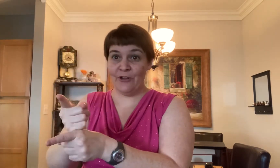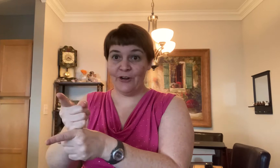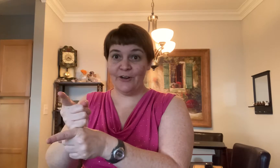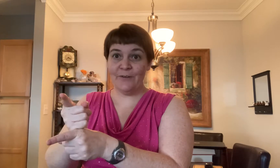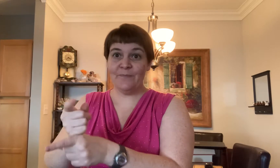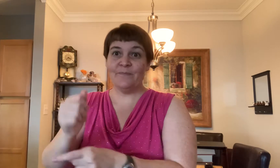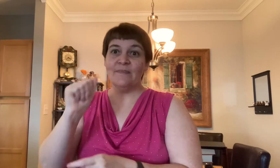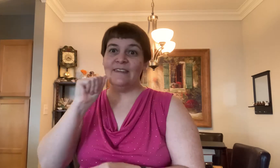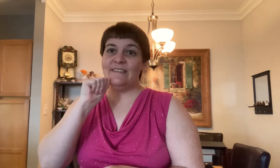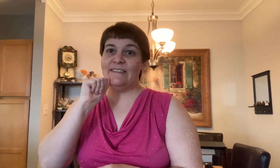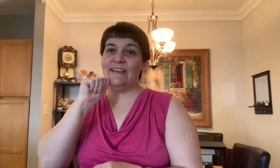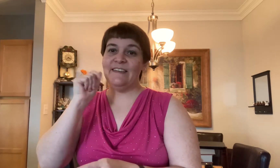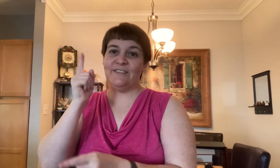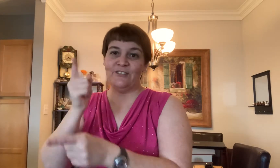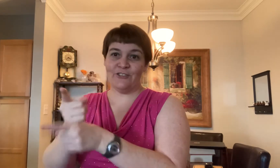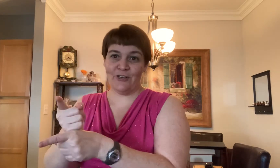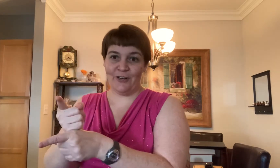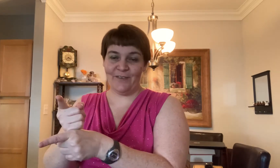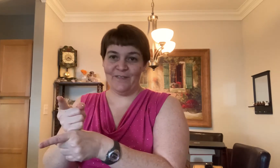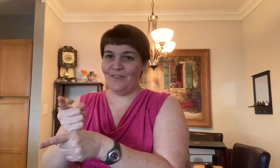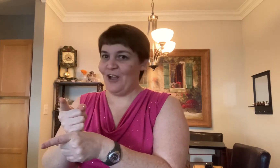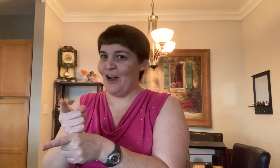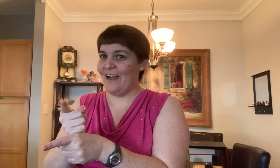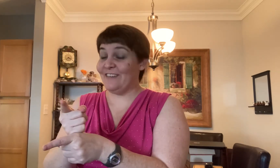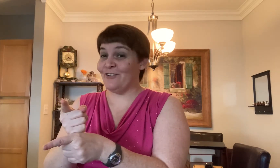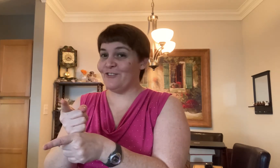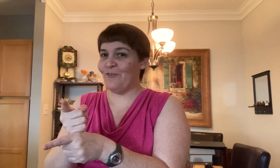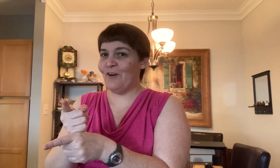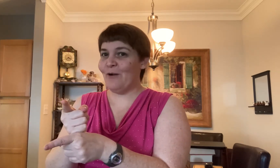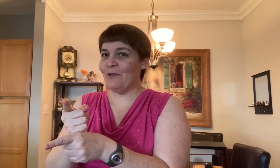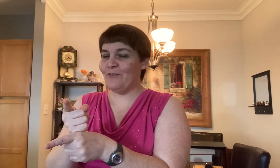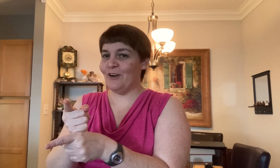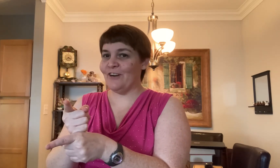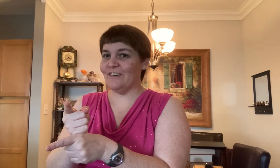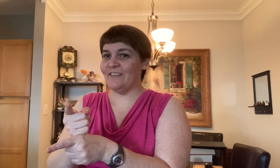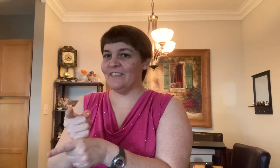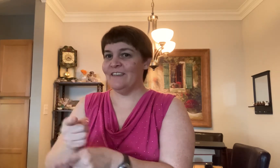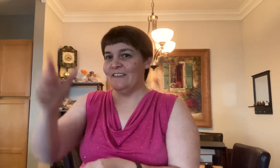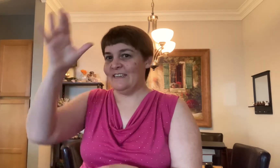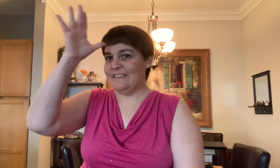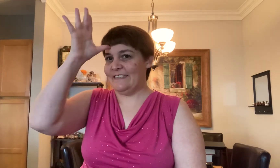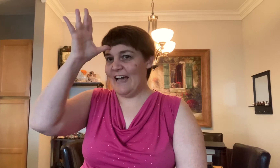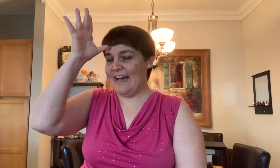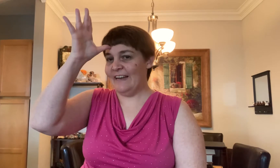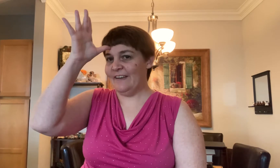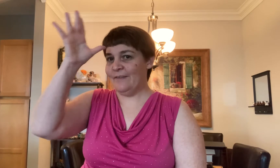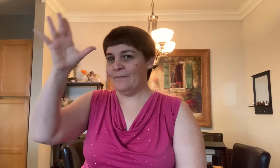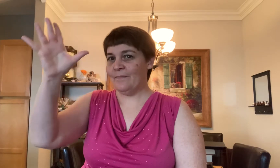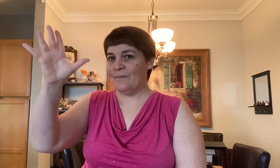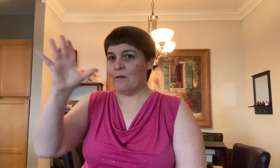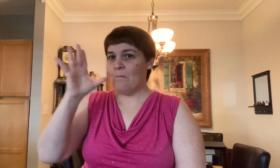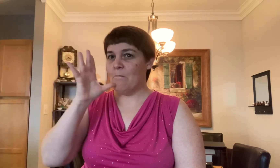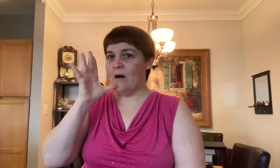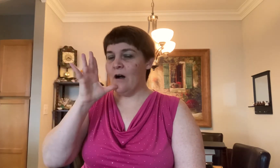brother, sister. All right, so far we've learned dad,